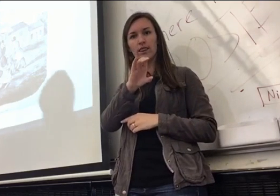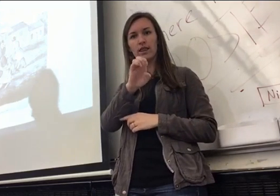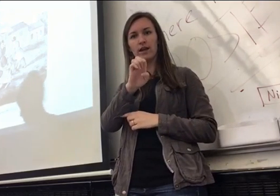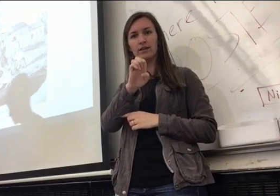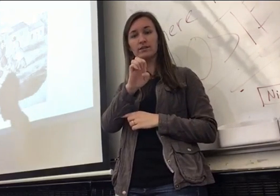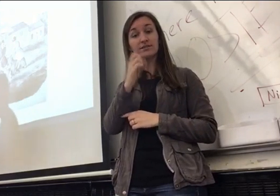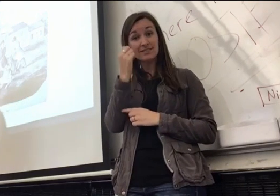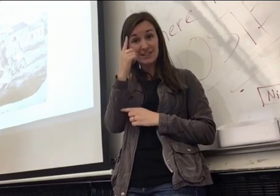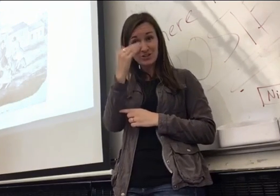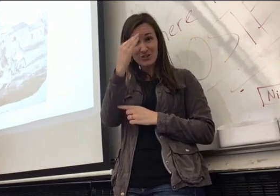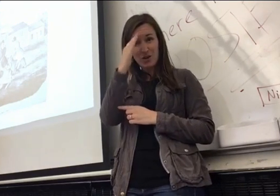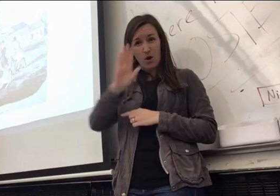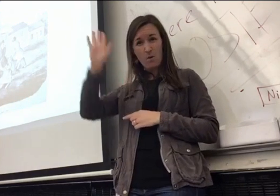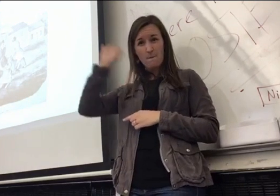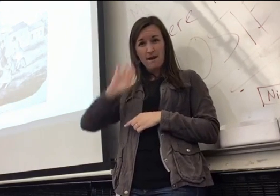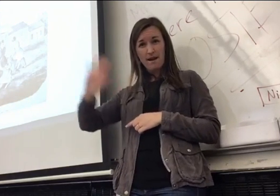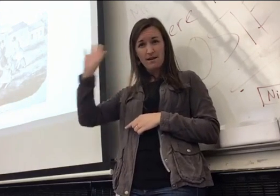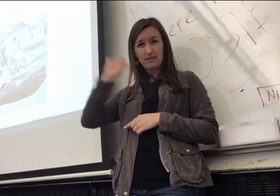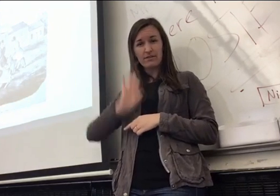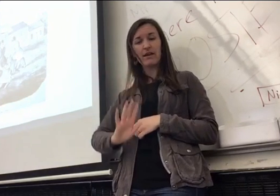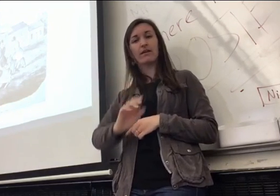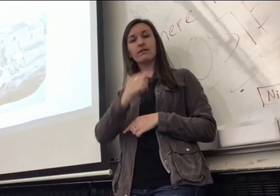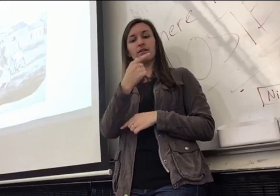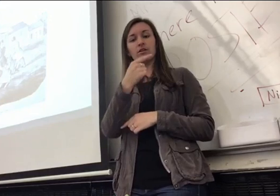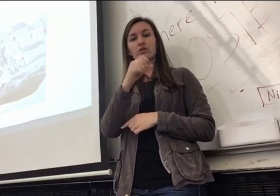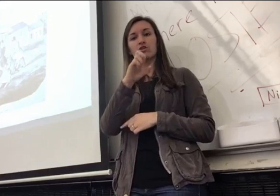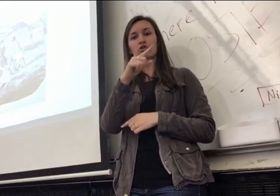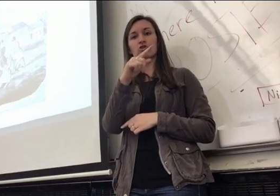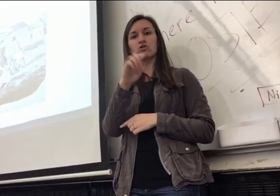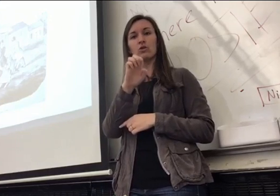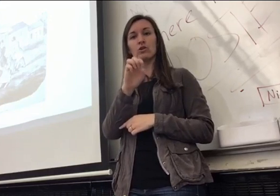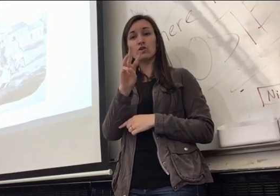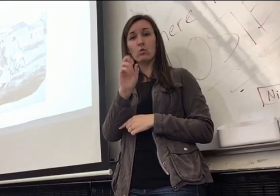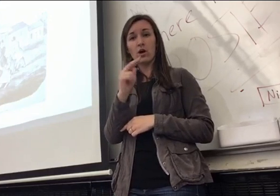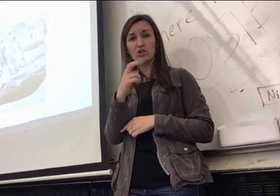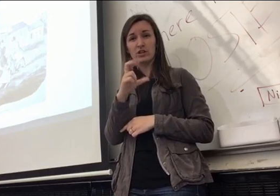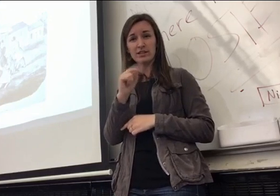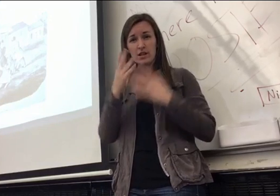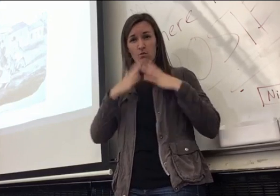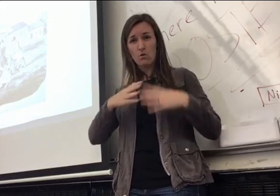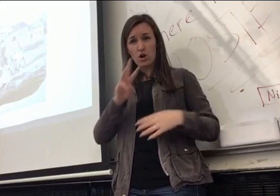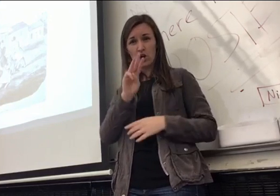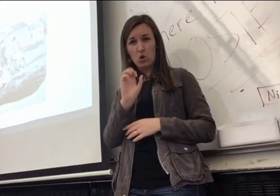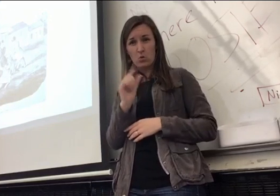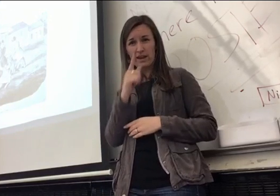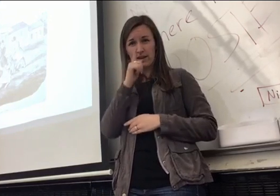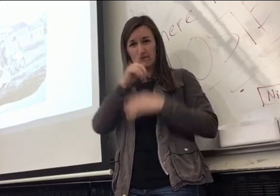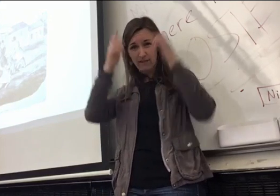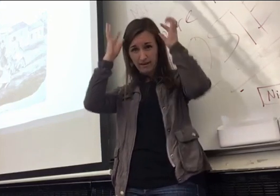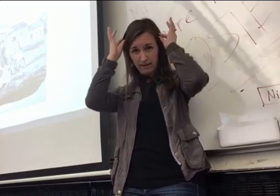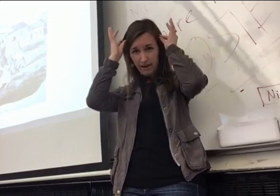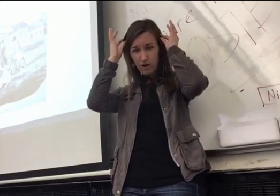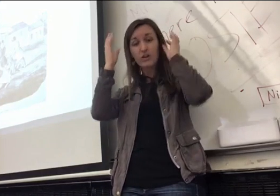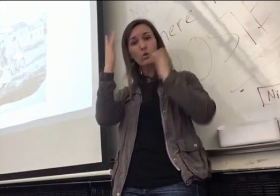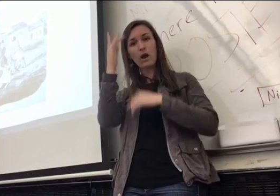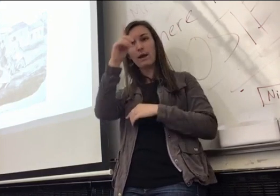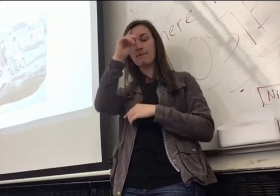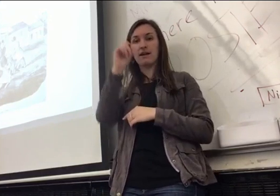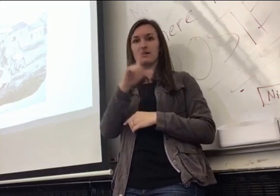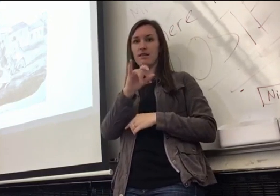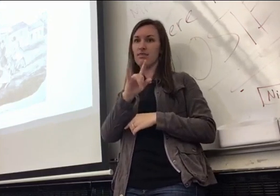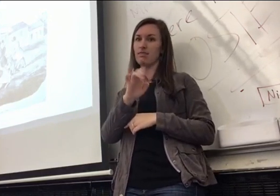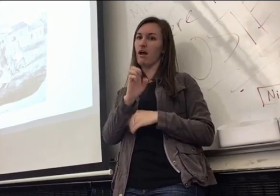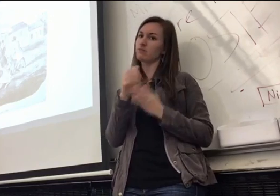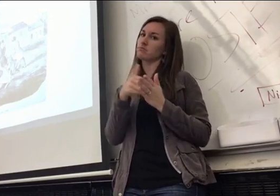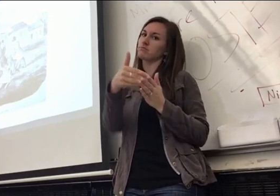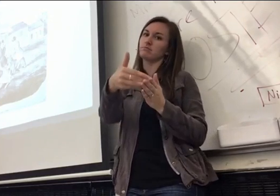is because people would have to shave their heads because there was so much lice. But unfortunately, for some reason, you guys apparently don't care about lice because all of you guys are wearing really